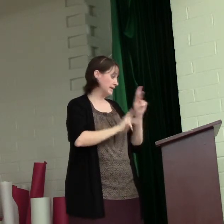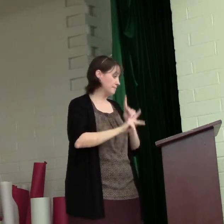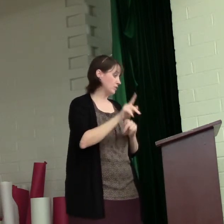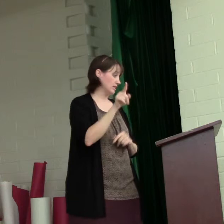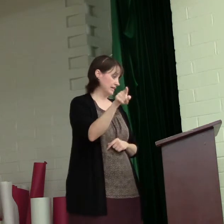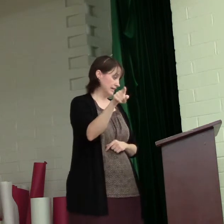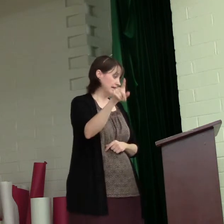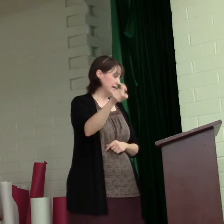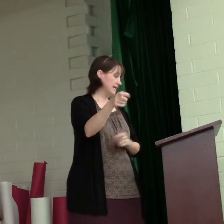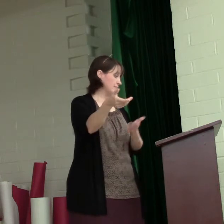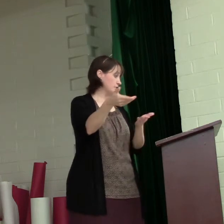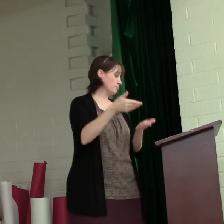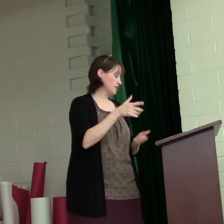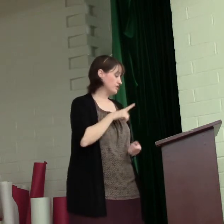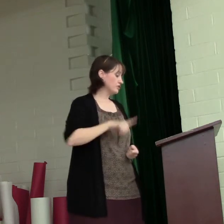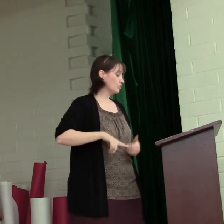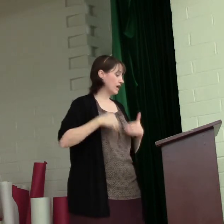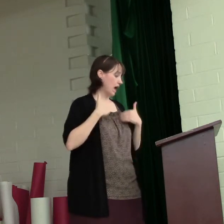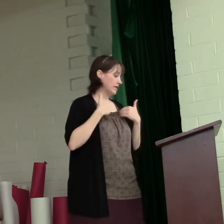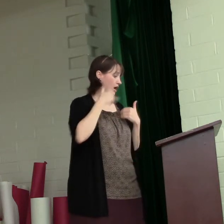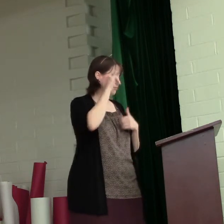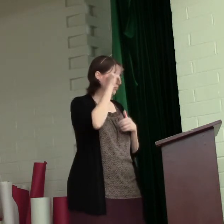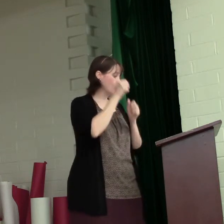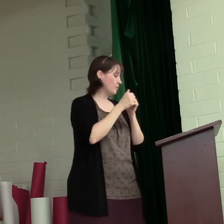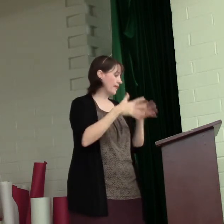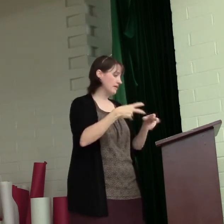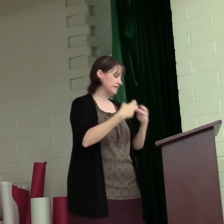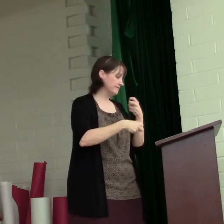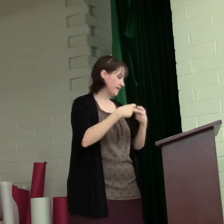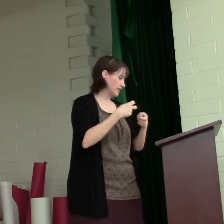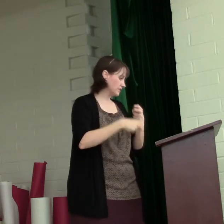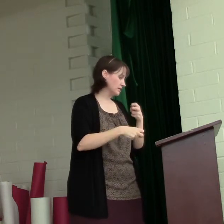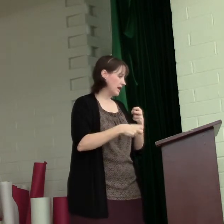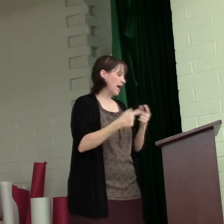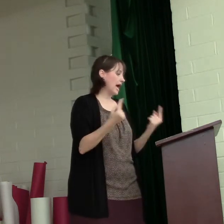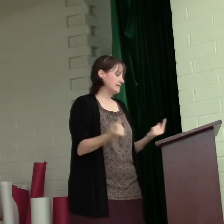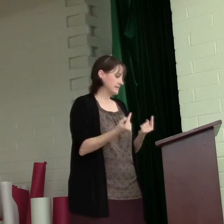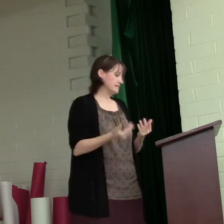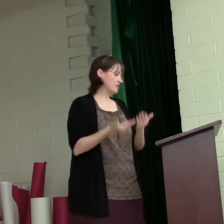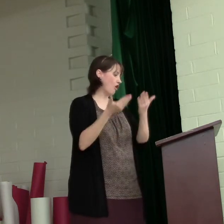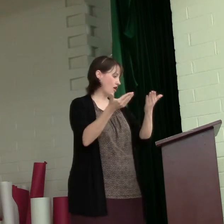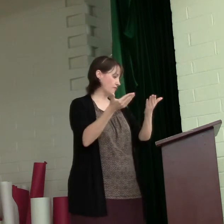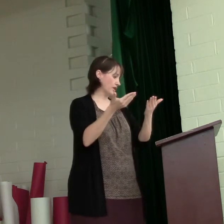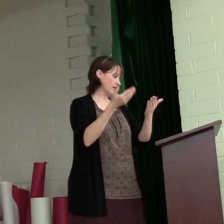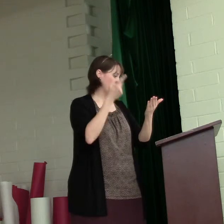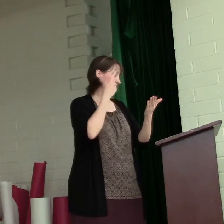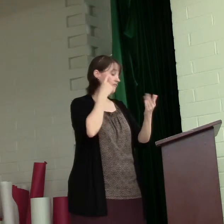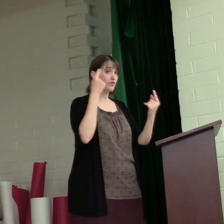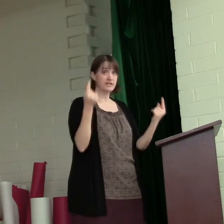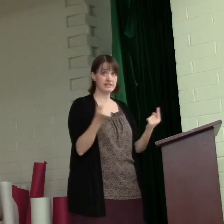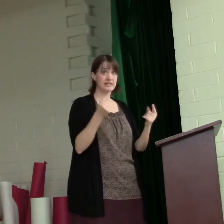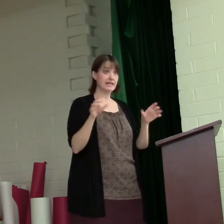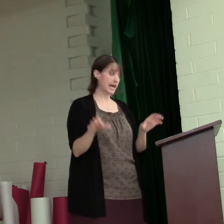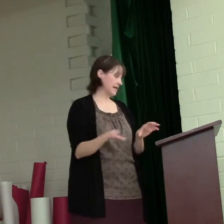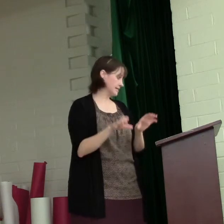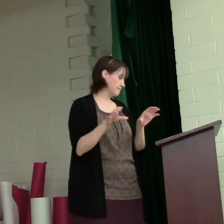people, he must bring to the Lord a young bull without defect as a sin offering for the sin he has